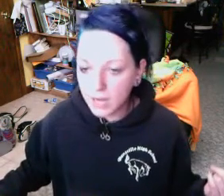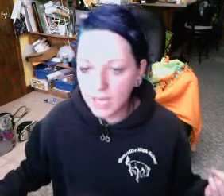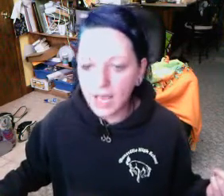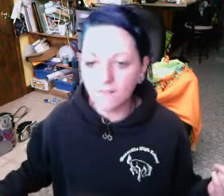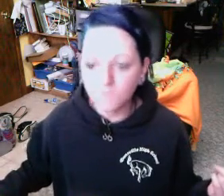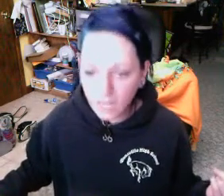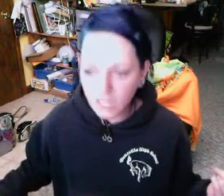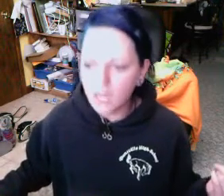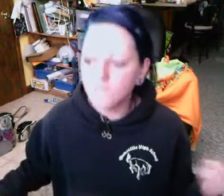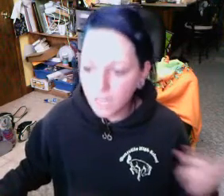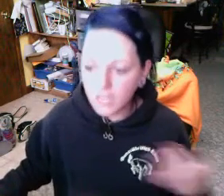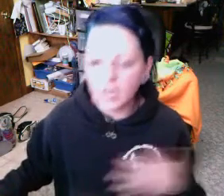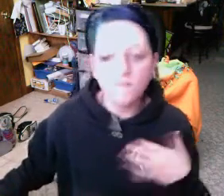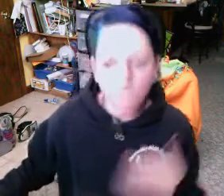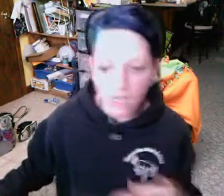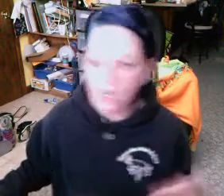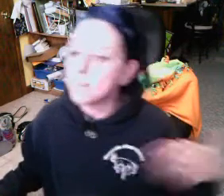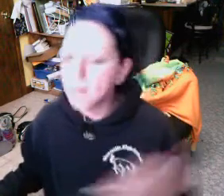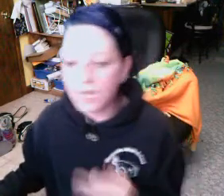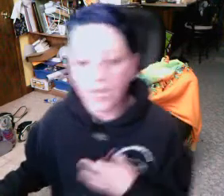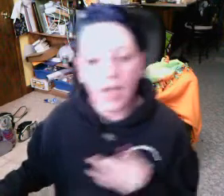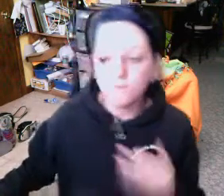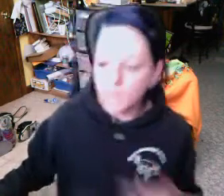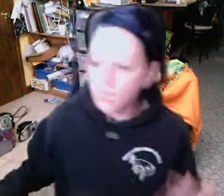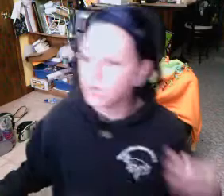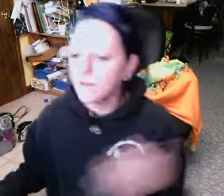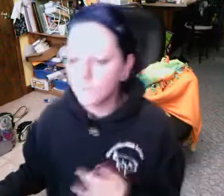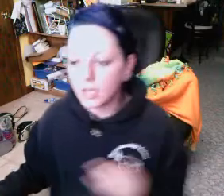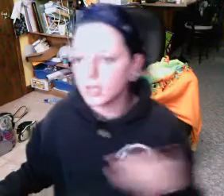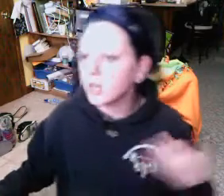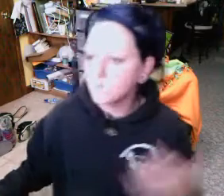faded, faded. My nigga, I'm faded, faded, faded. My nigga, I'm faded, faded.